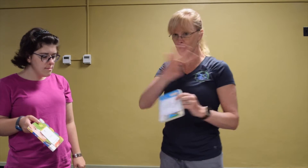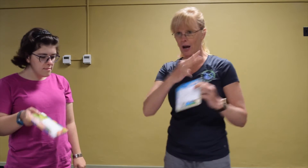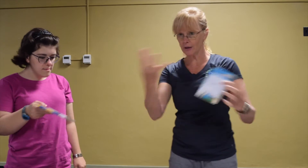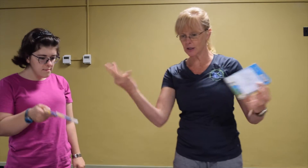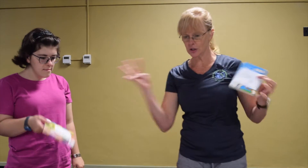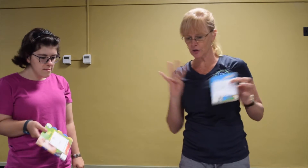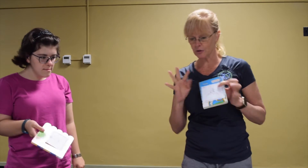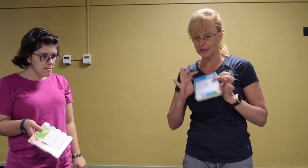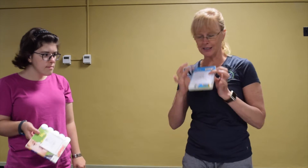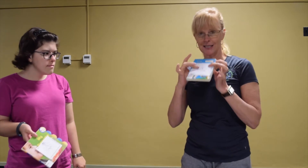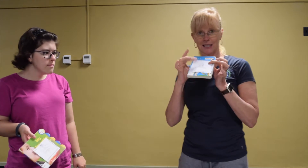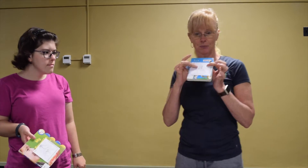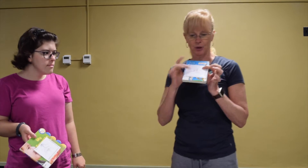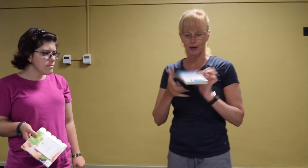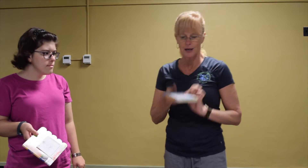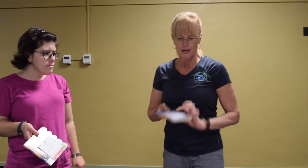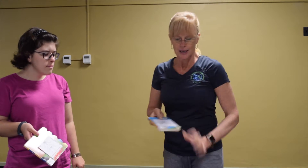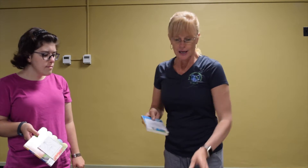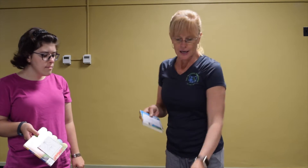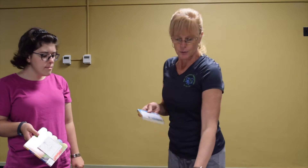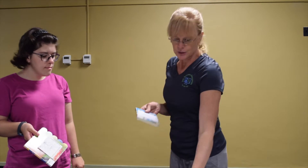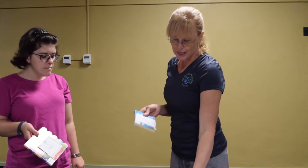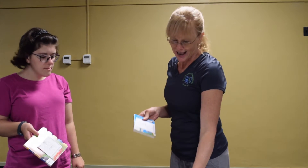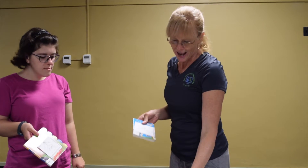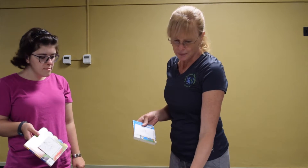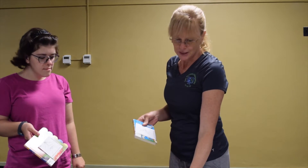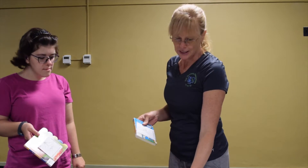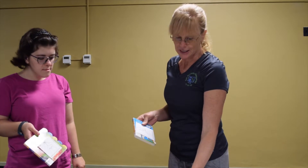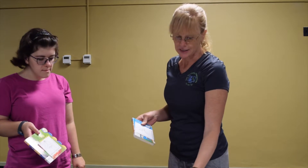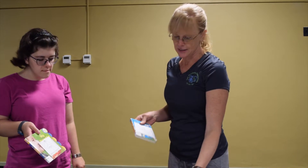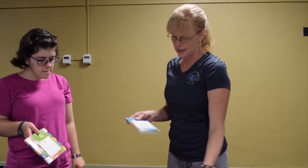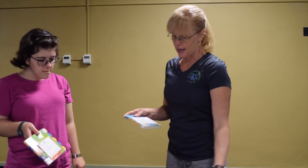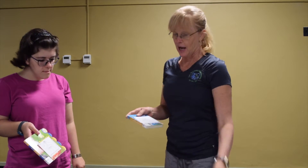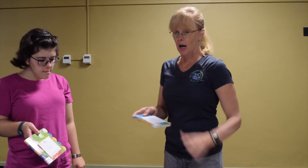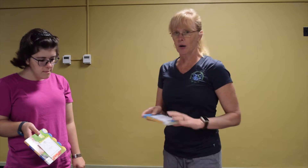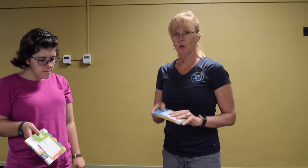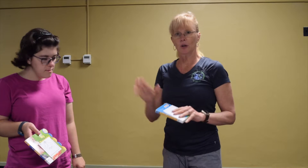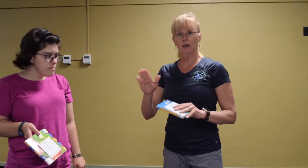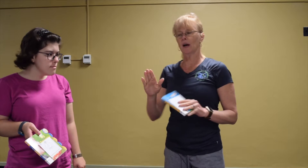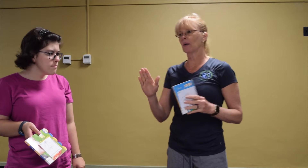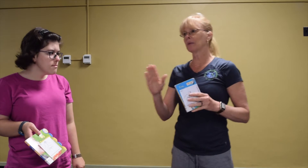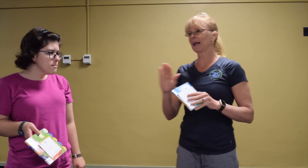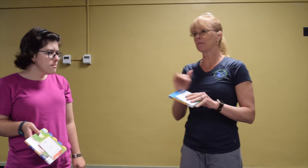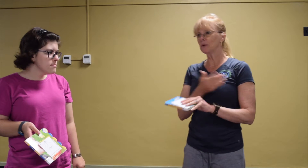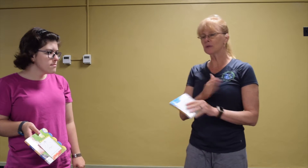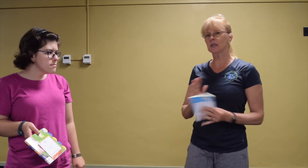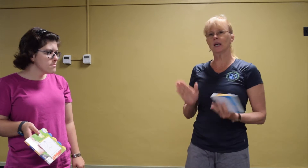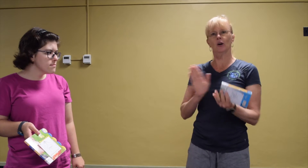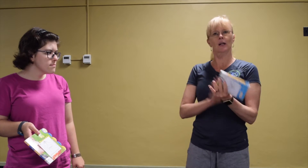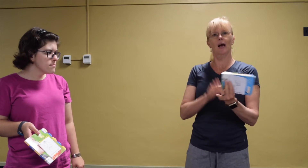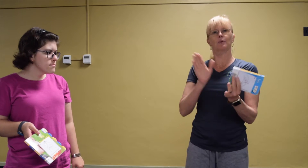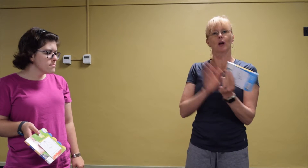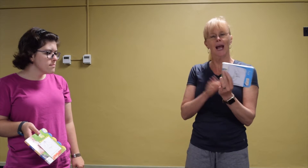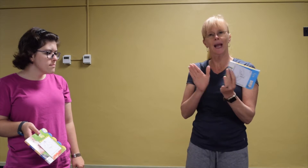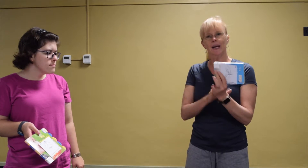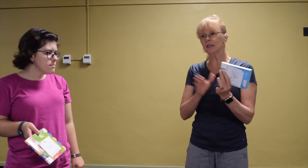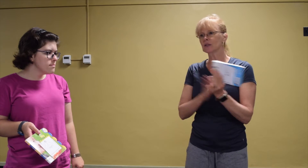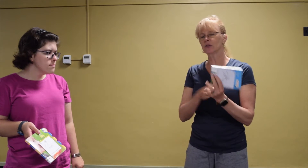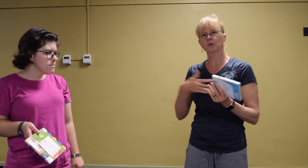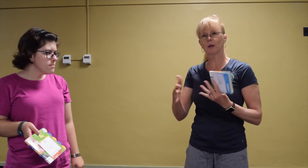child in a circle gets this book. Now what's going to happen is you can play music or clap your hands or do